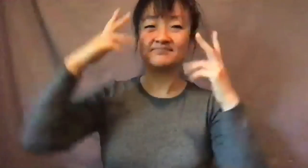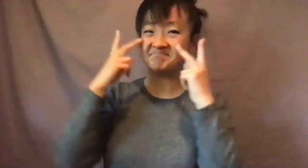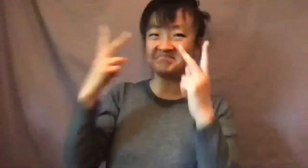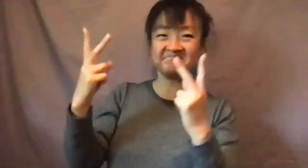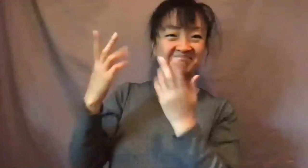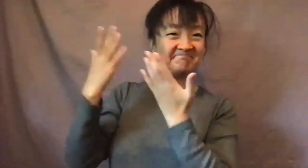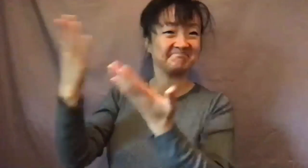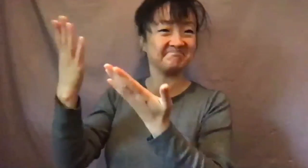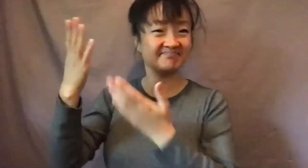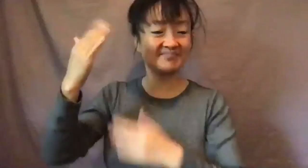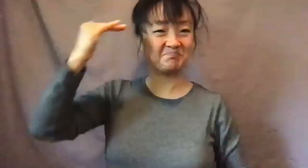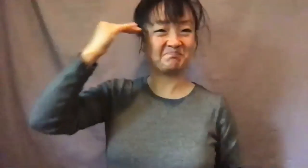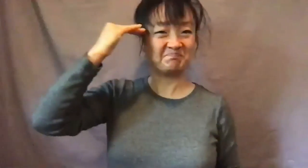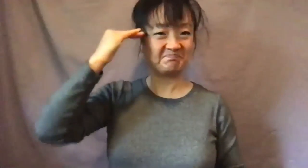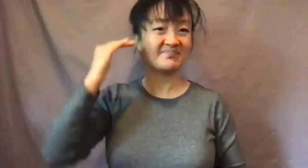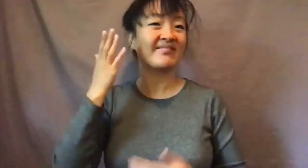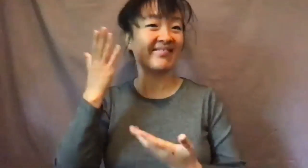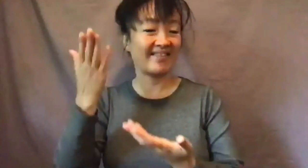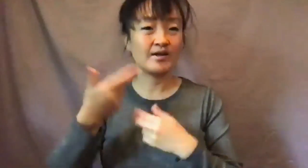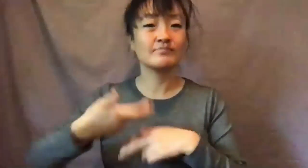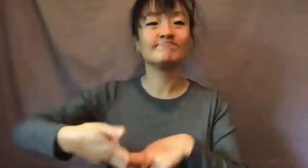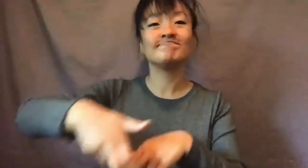ground, nice.